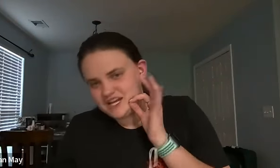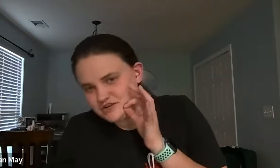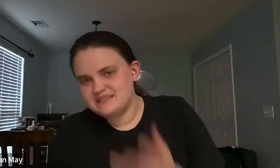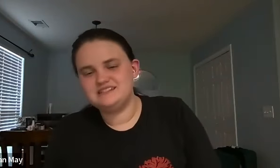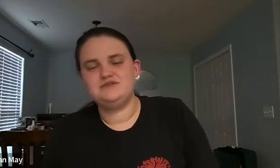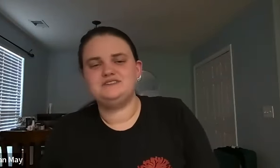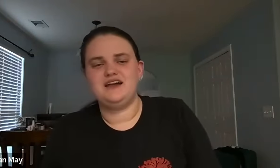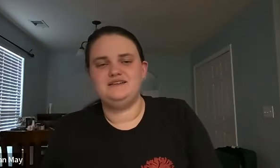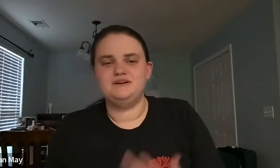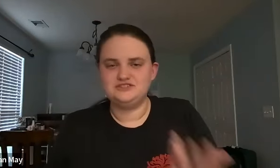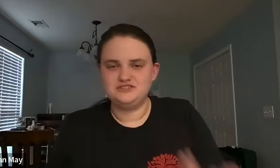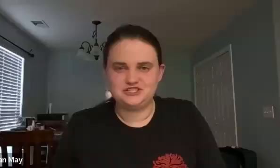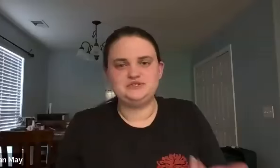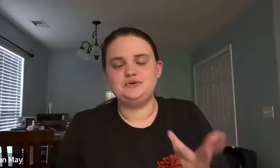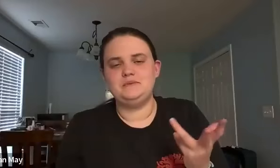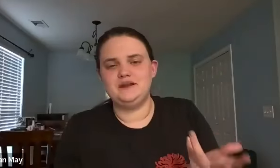ketchup has its own sign, mustard should too, but